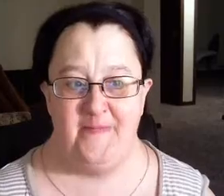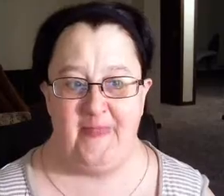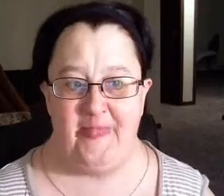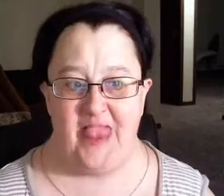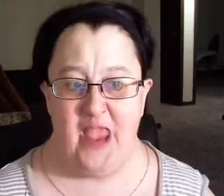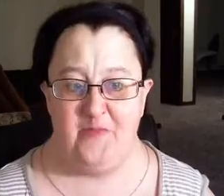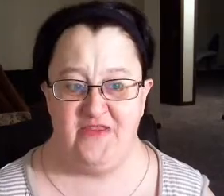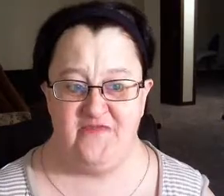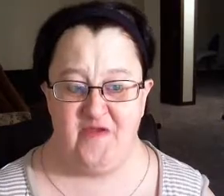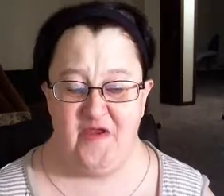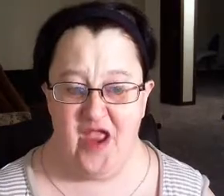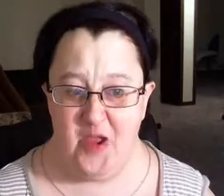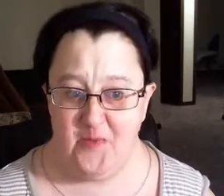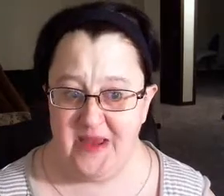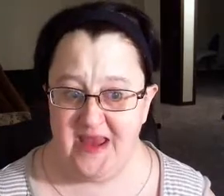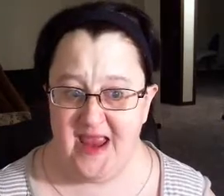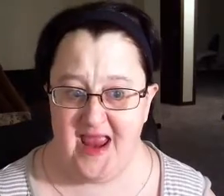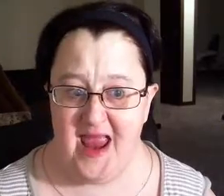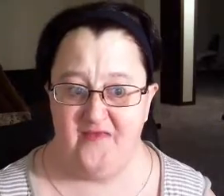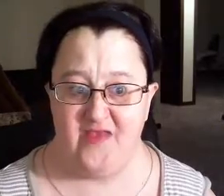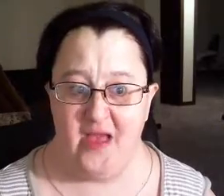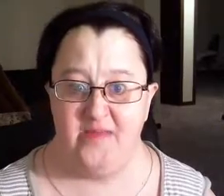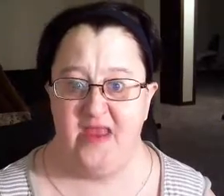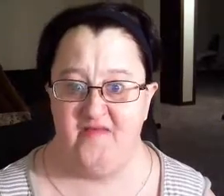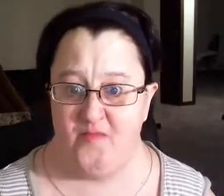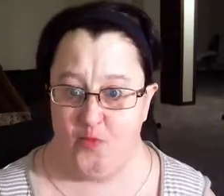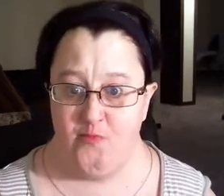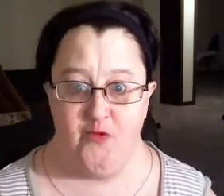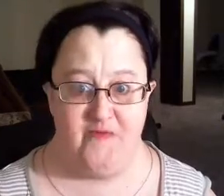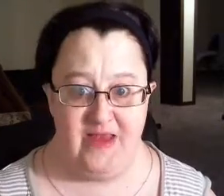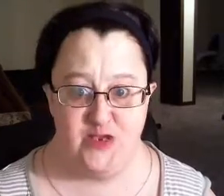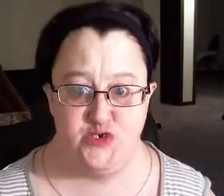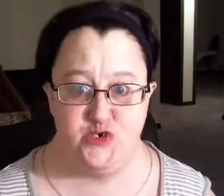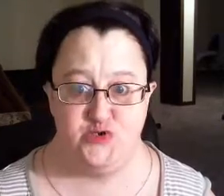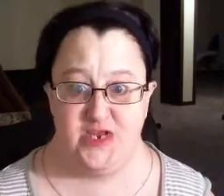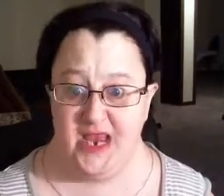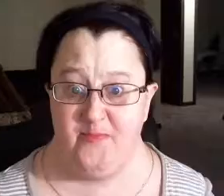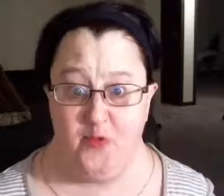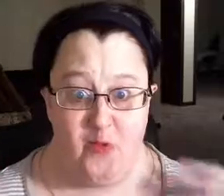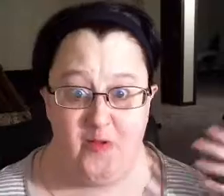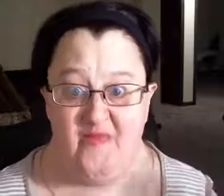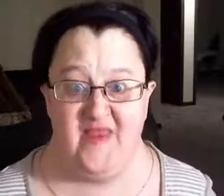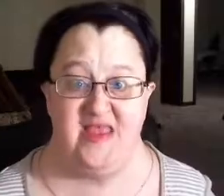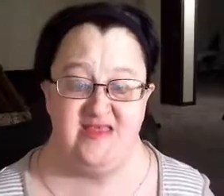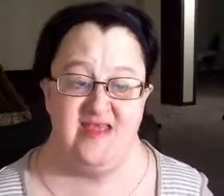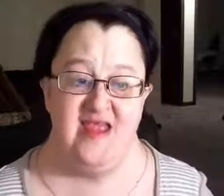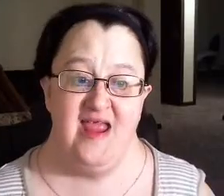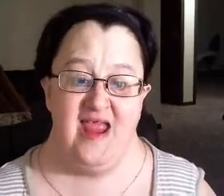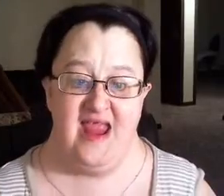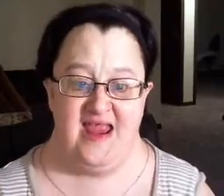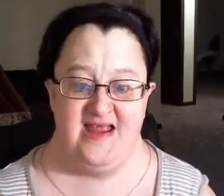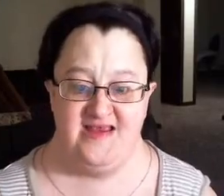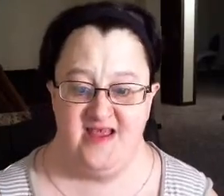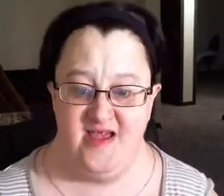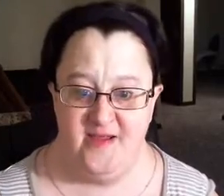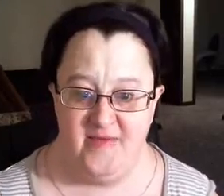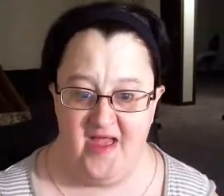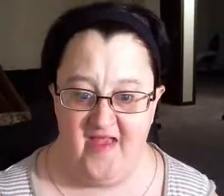so was very eye-opening and kind of got me even more motivated to keep going with this and um i